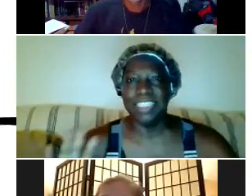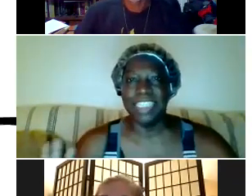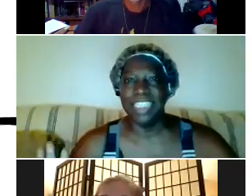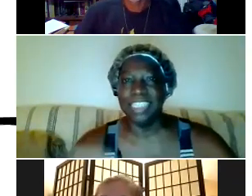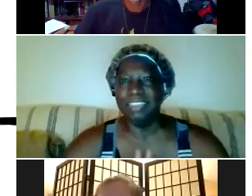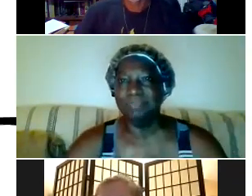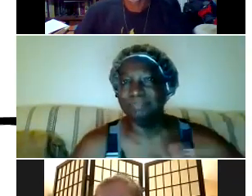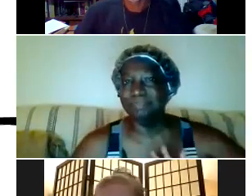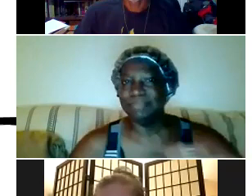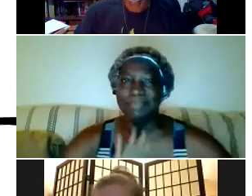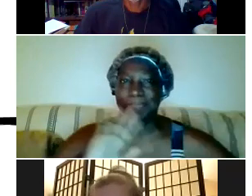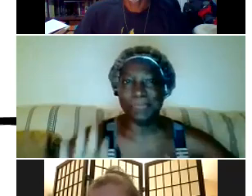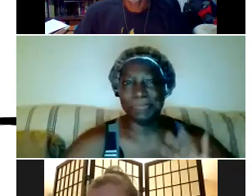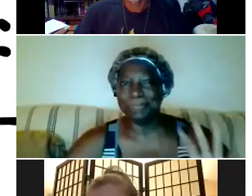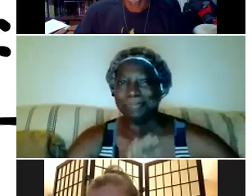any no?